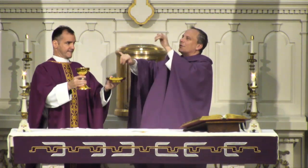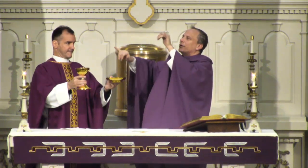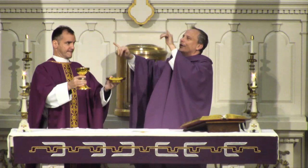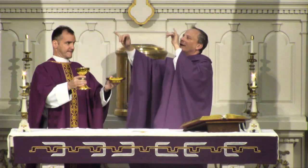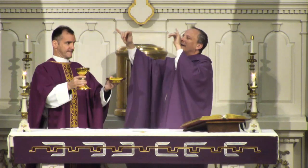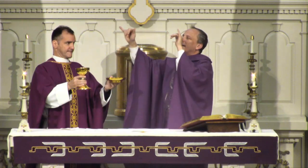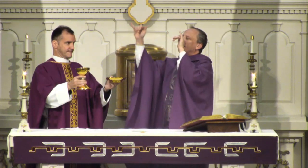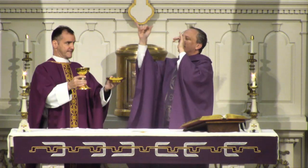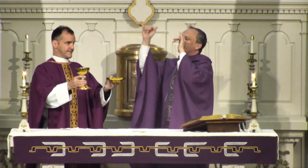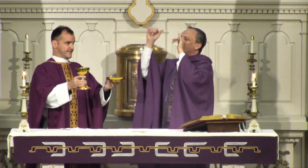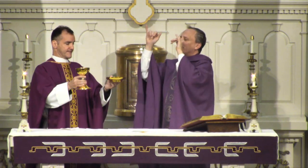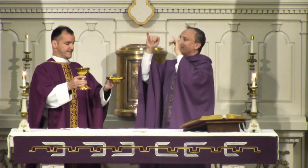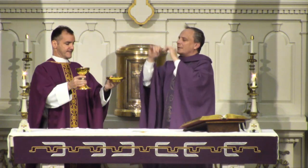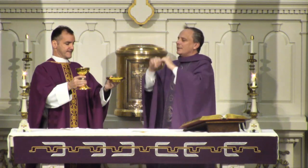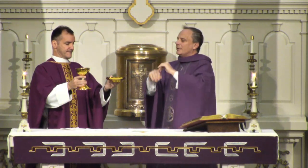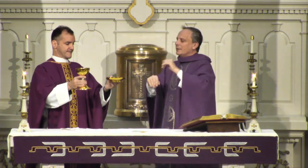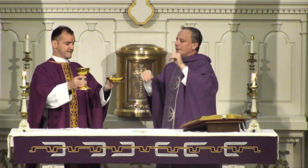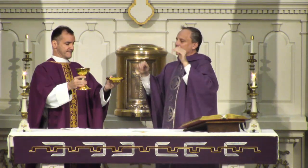and ever.